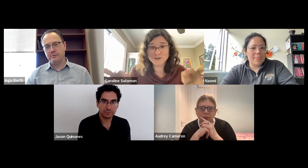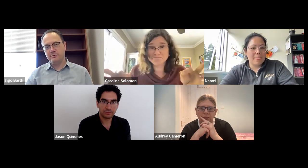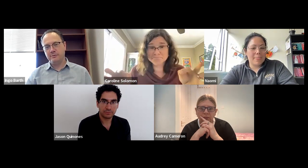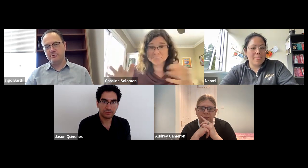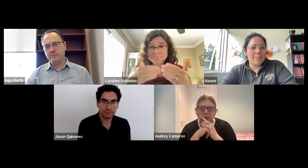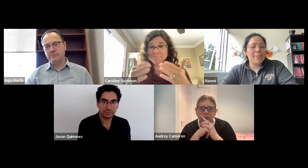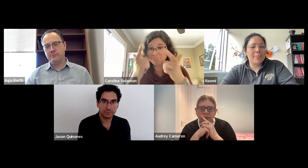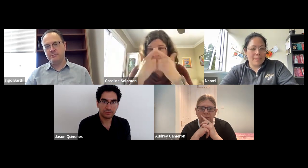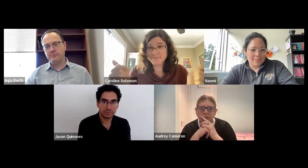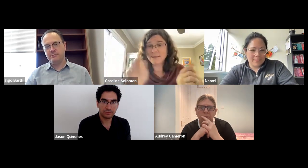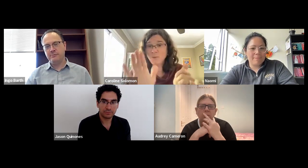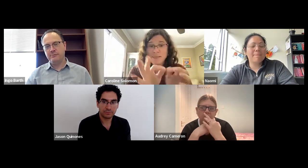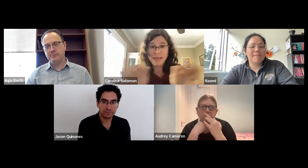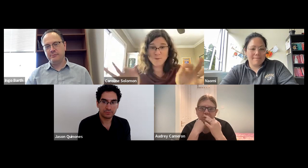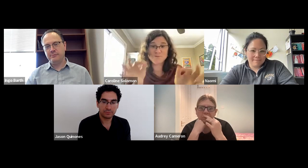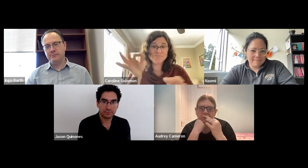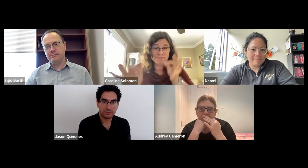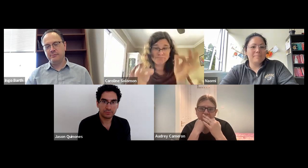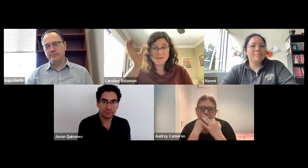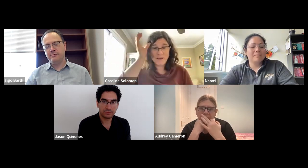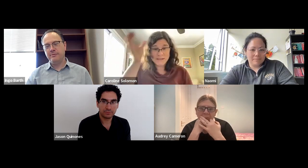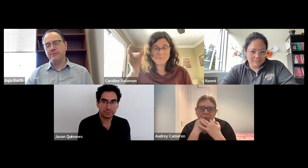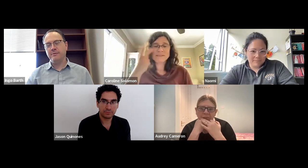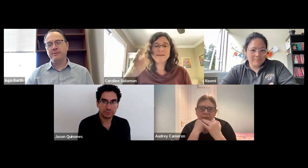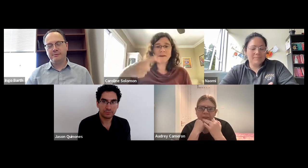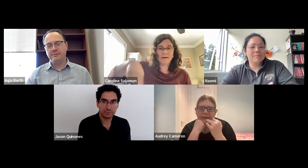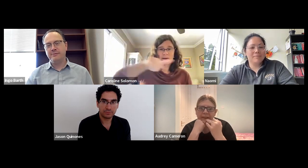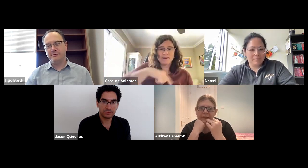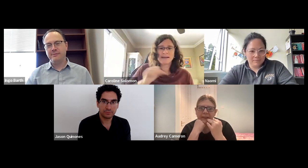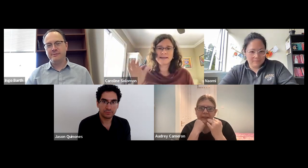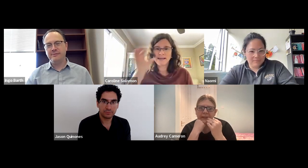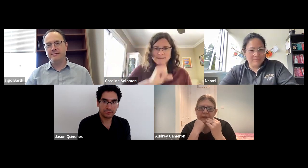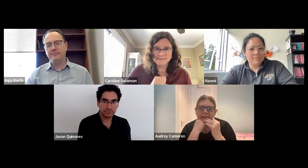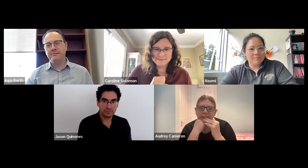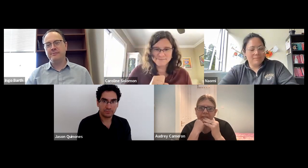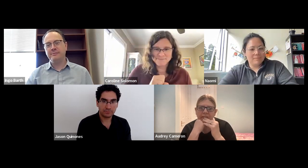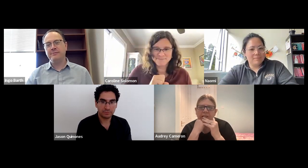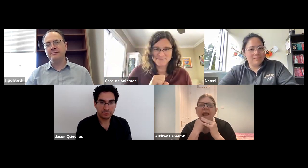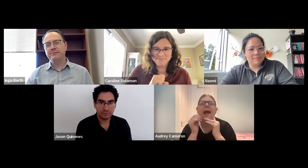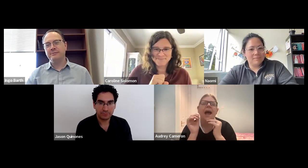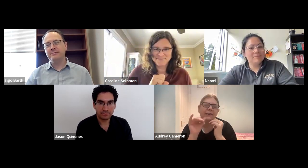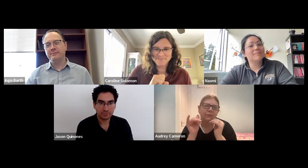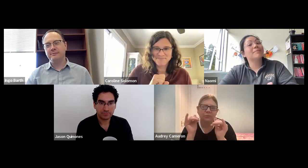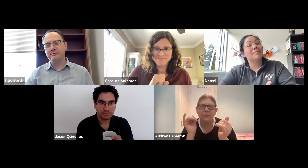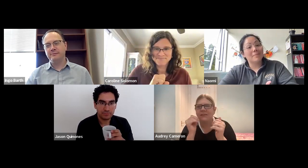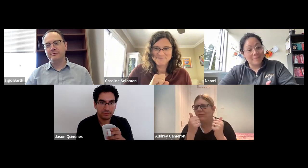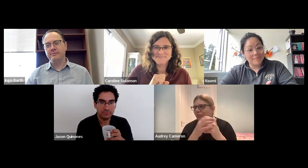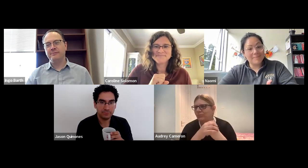And then let's sign it, however you would sign it using your own language and how you would describe that concept. And then let's try to guess what